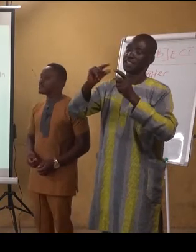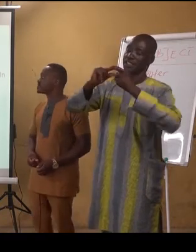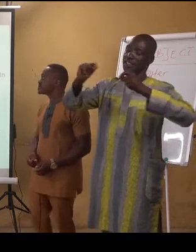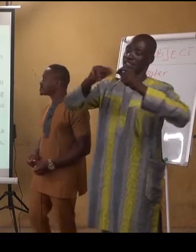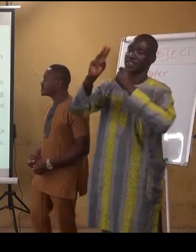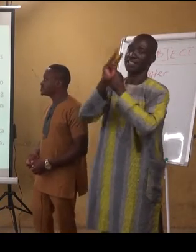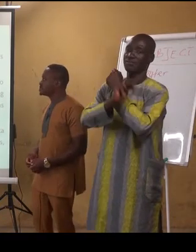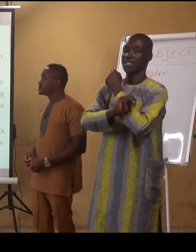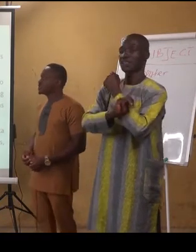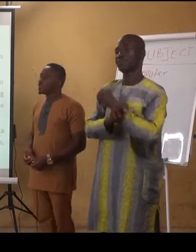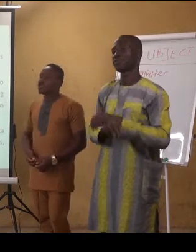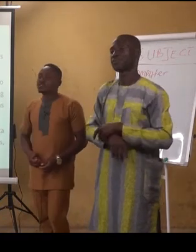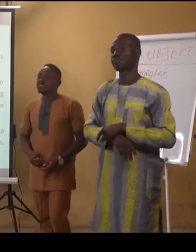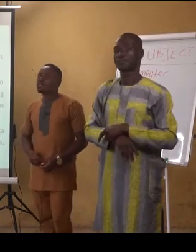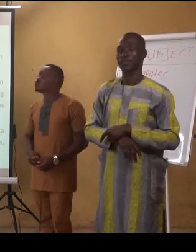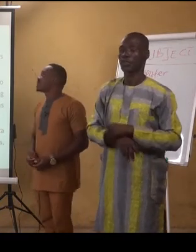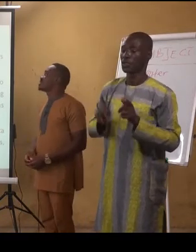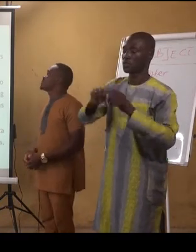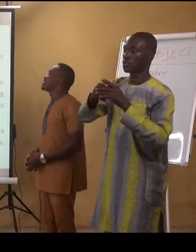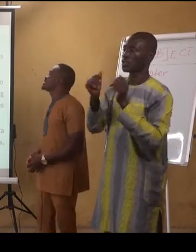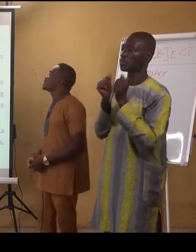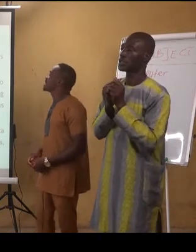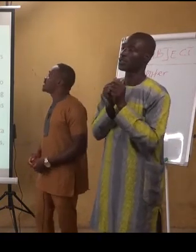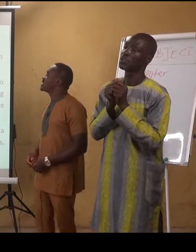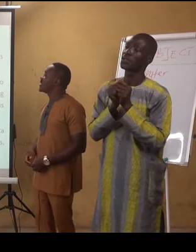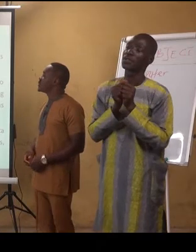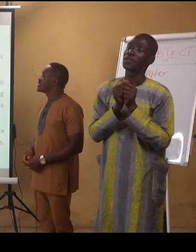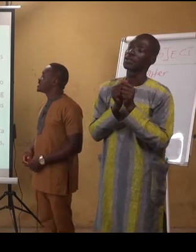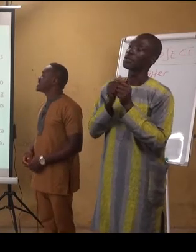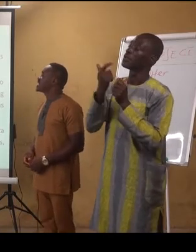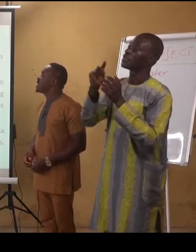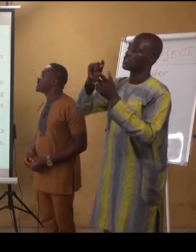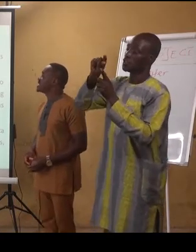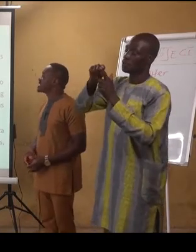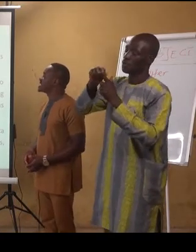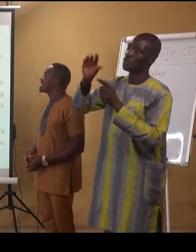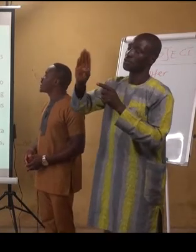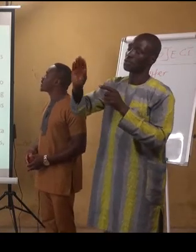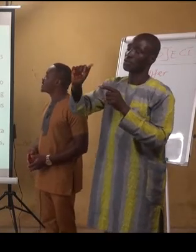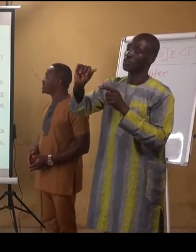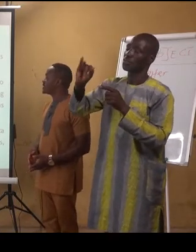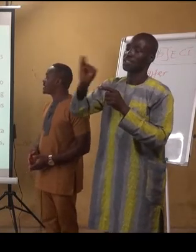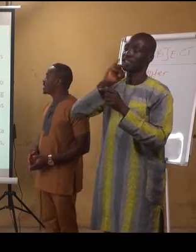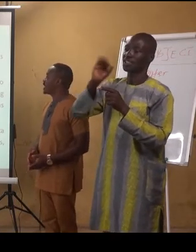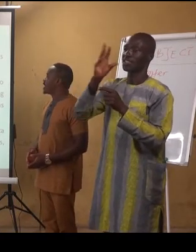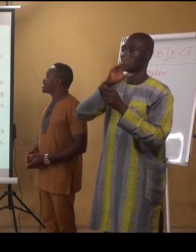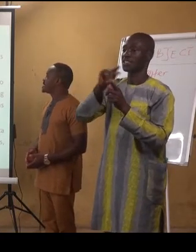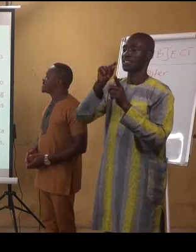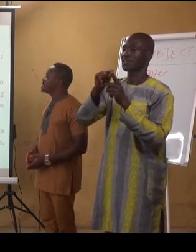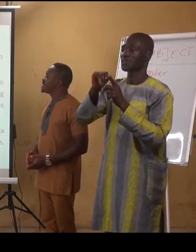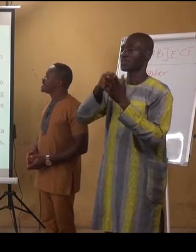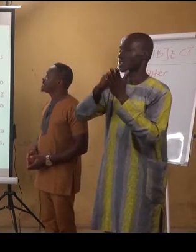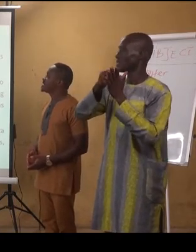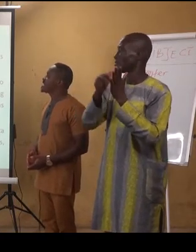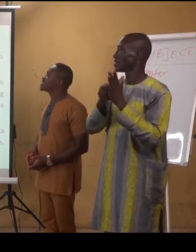statement. To start with basic programming language, the term basic is an acronym. It